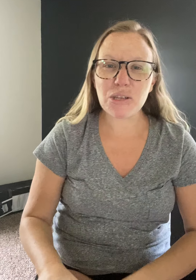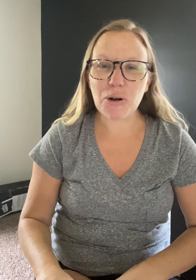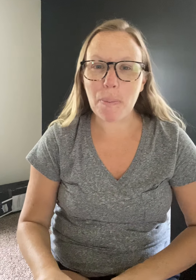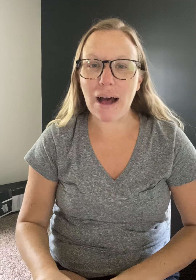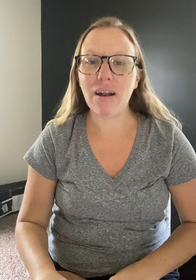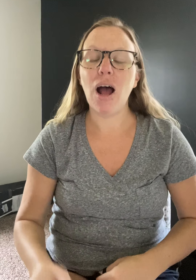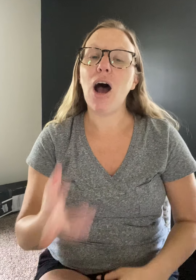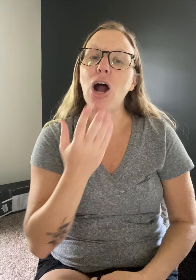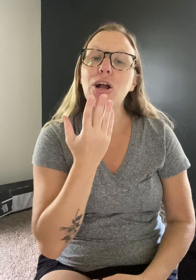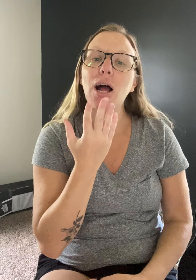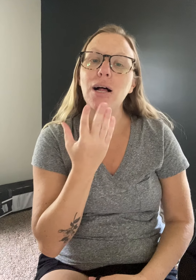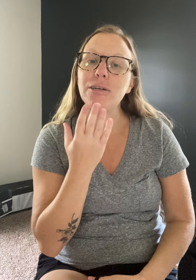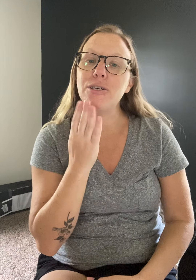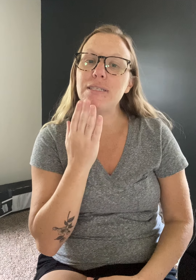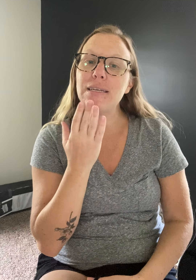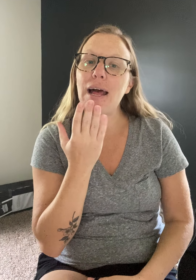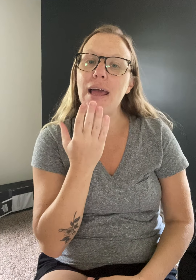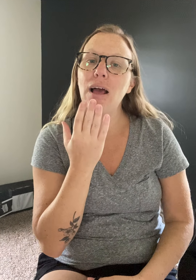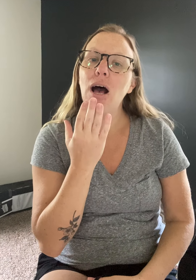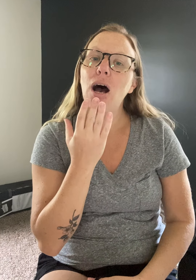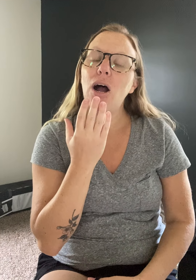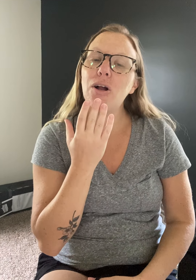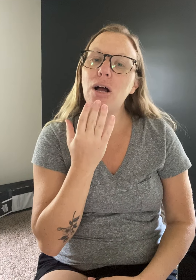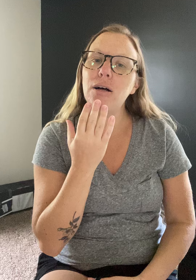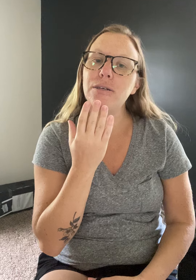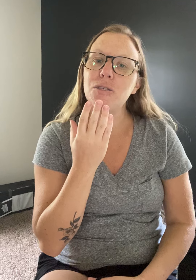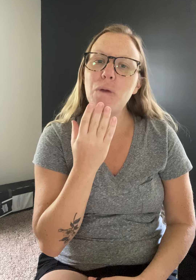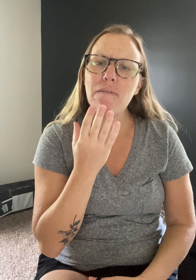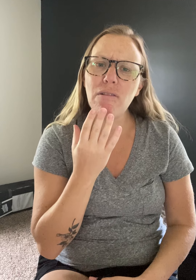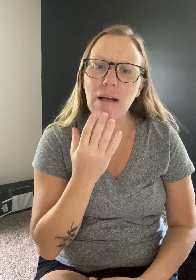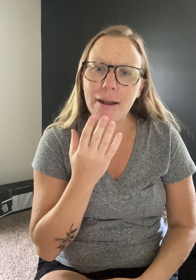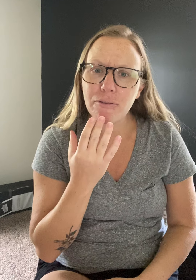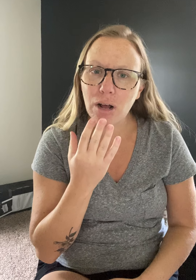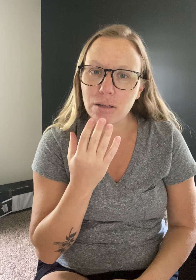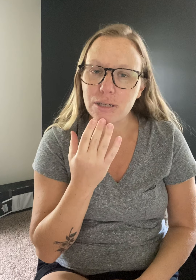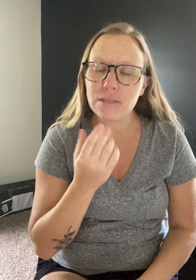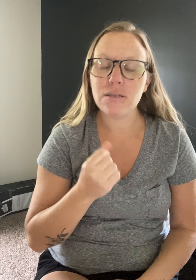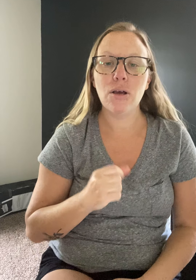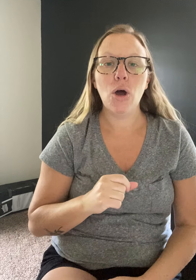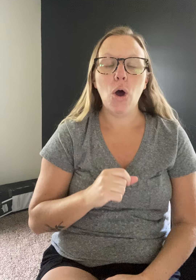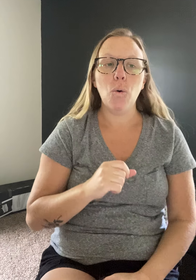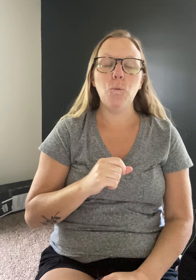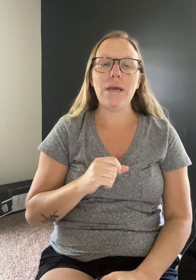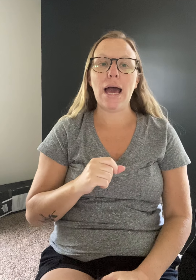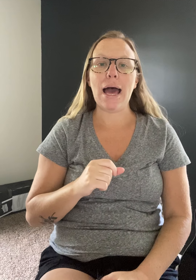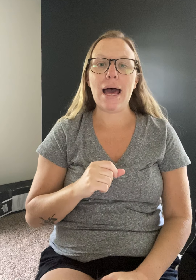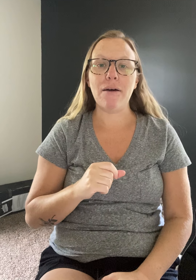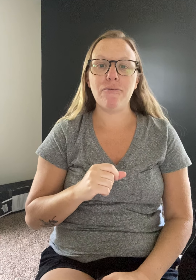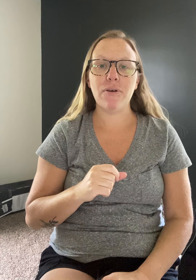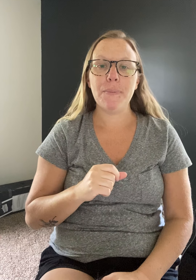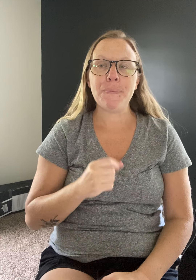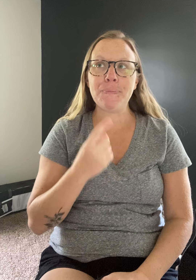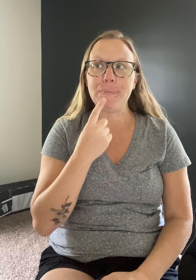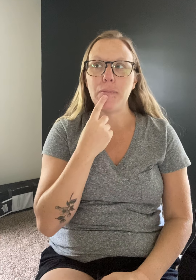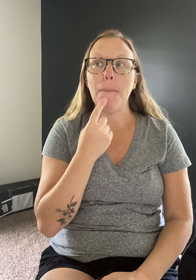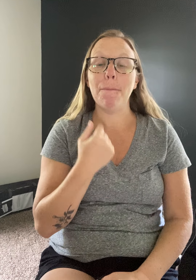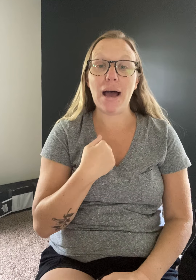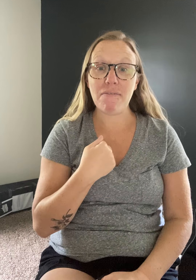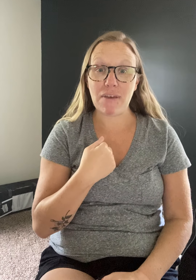learn about our colors today. Our colors. We have a lot of colors. We have, my